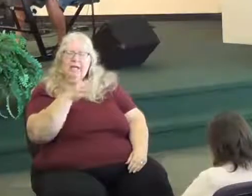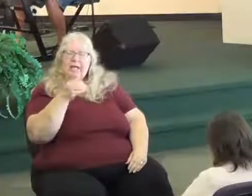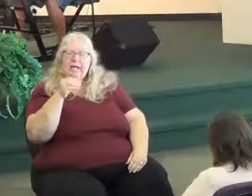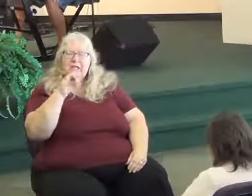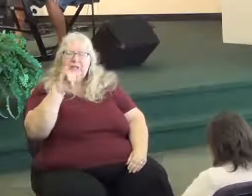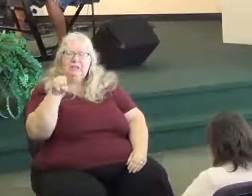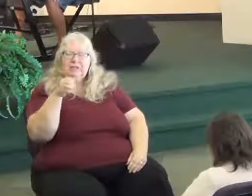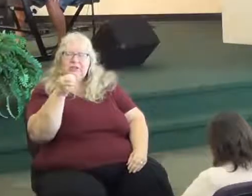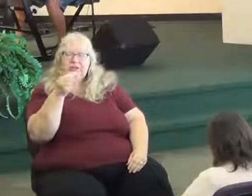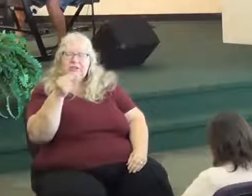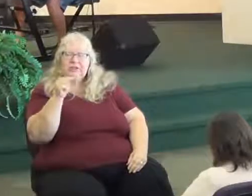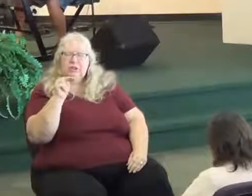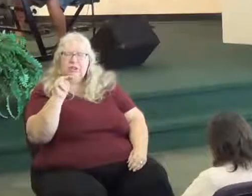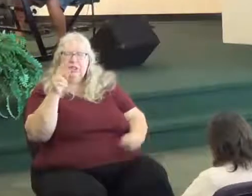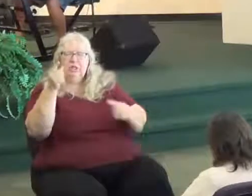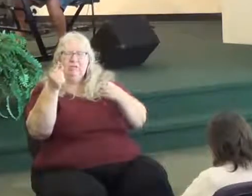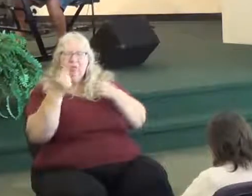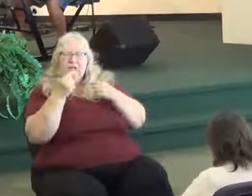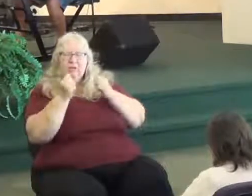their gifting.